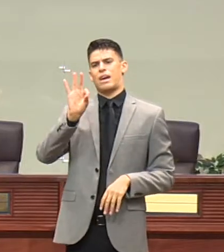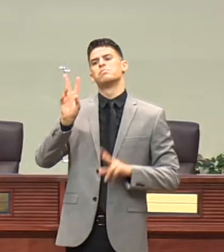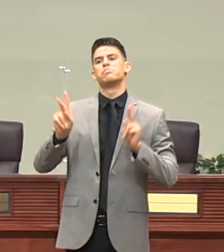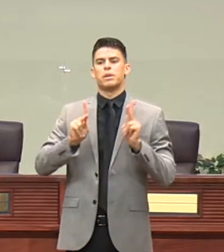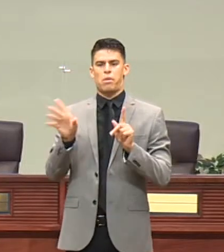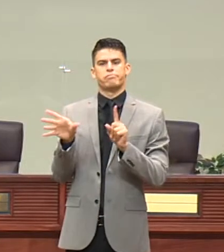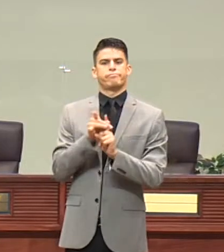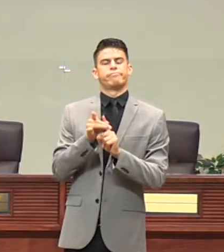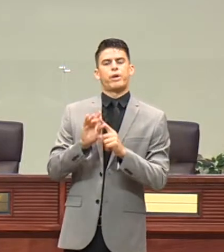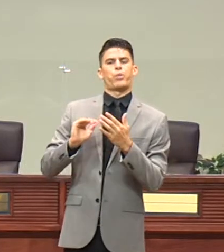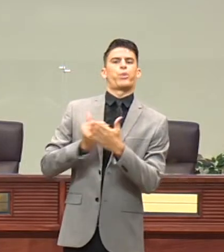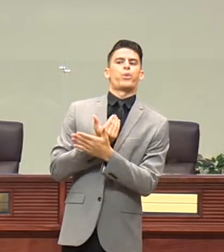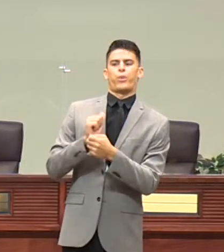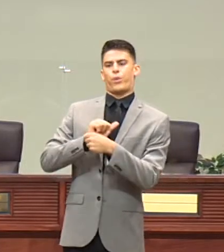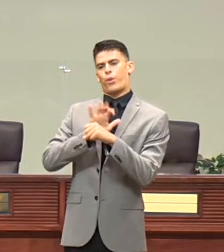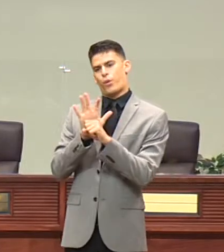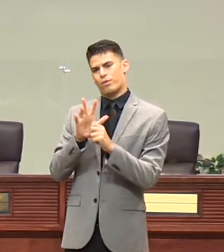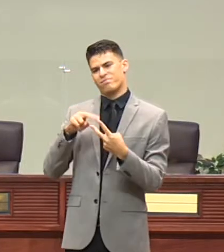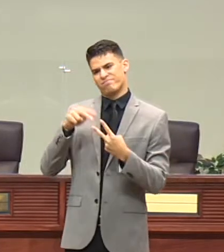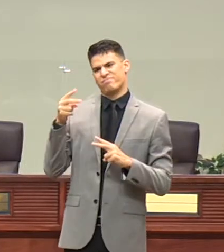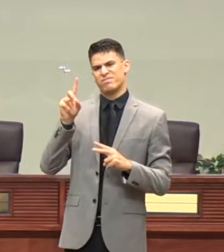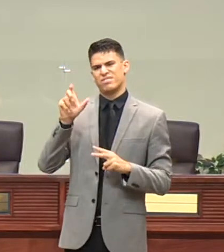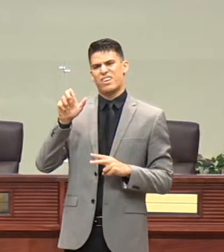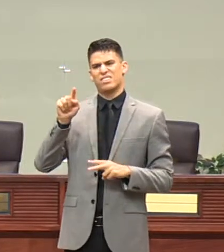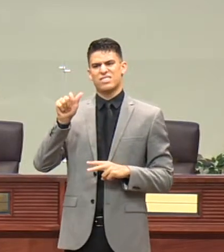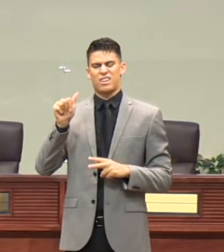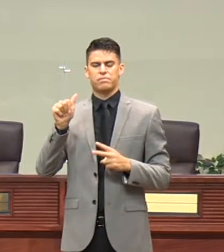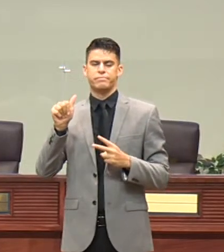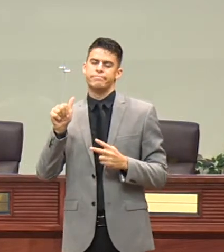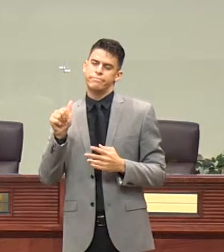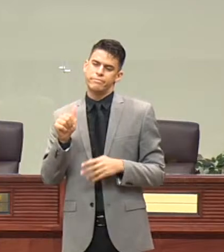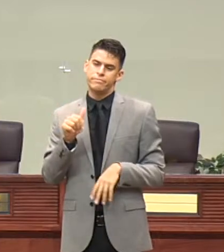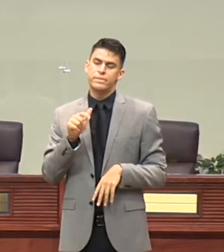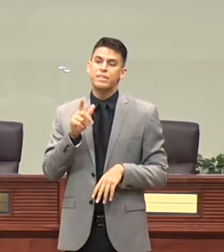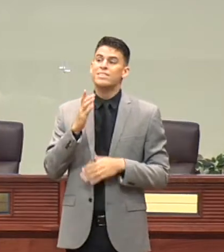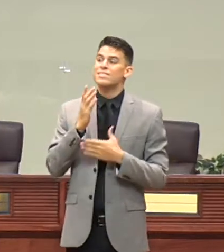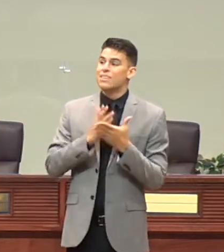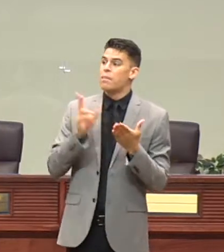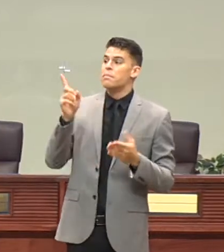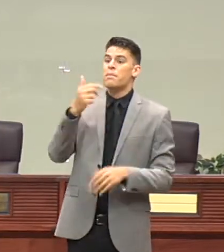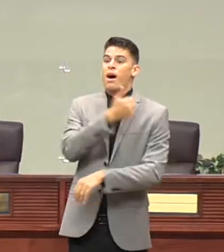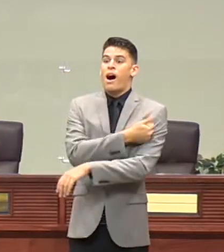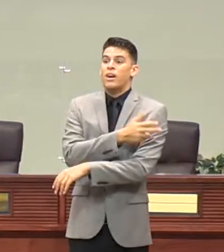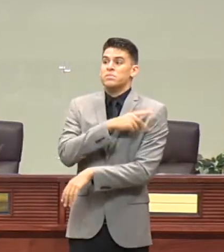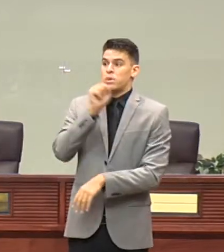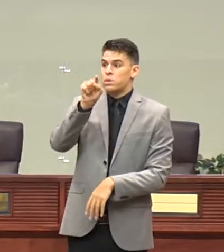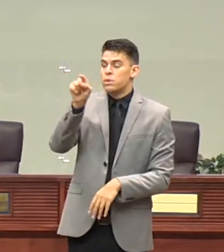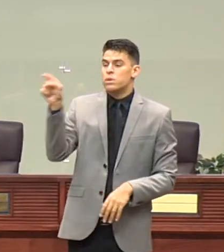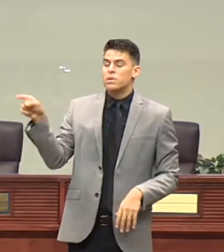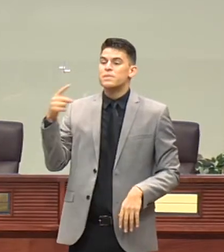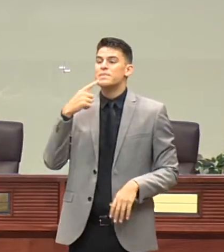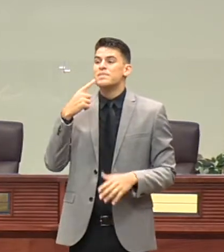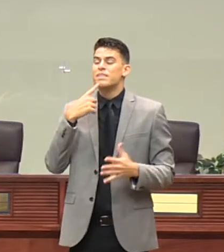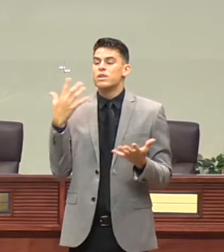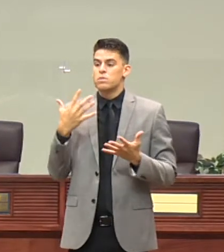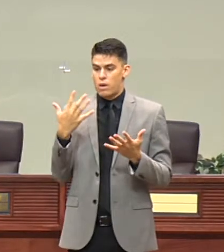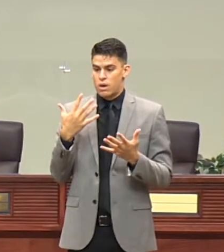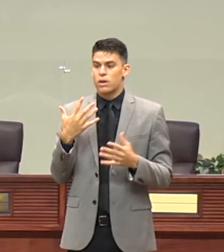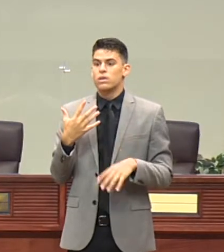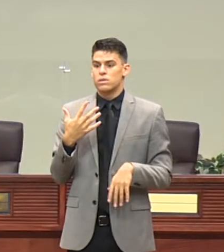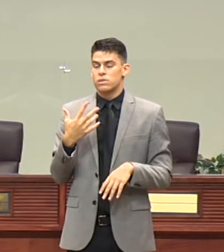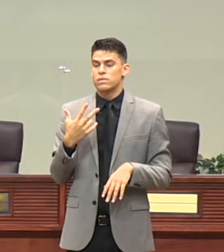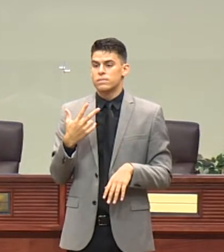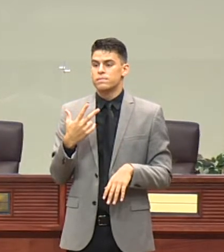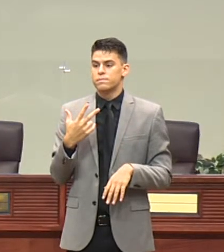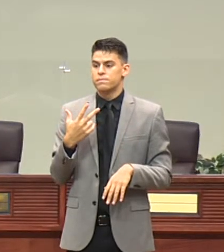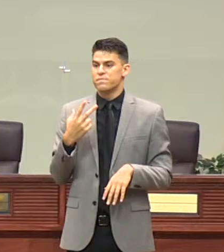to the state, but those numbers are much higher. Some of the hospitals reported today that they are doing some sequencing to some of